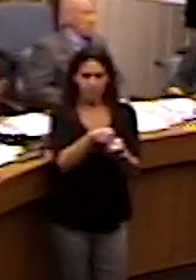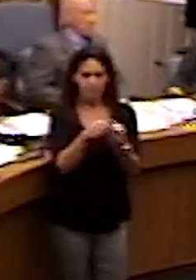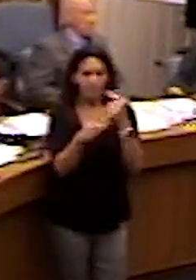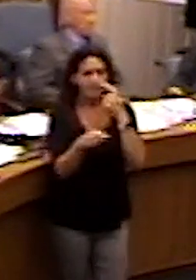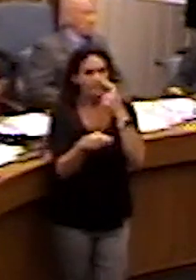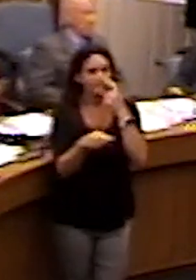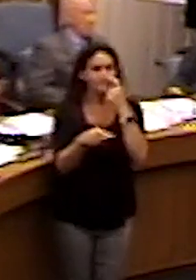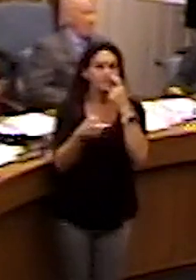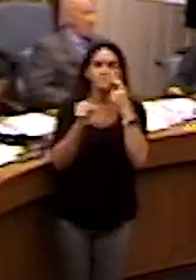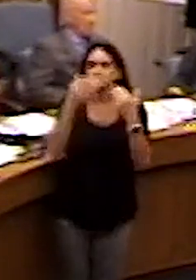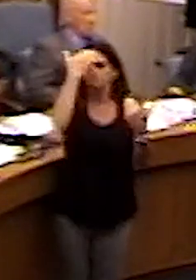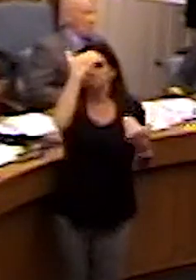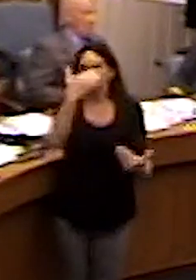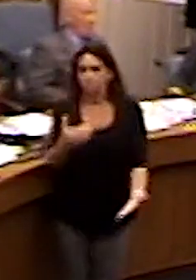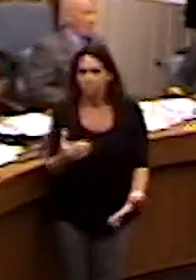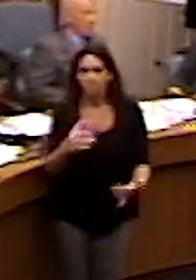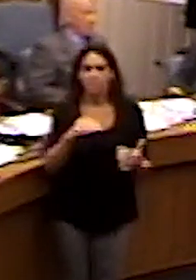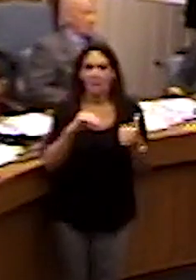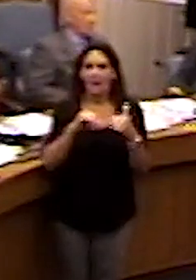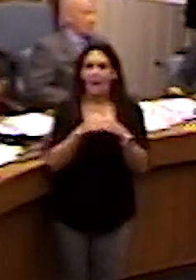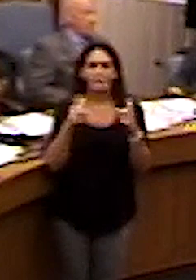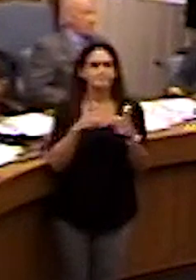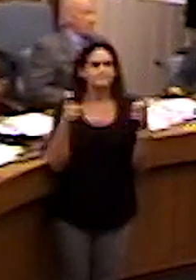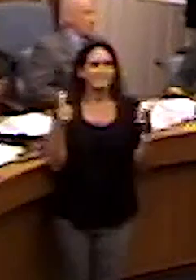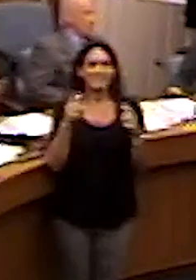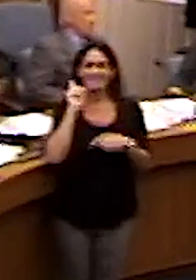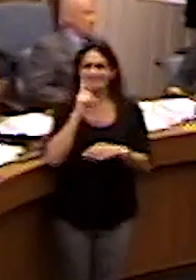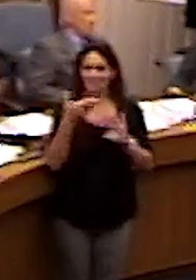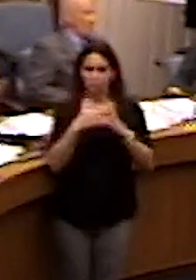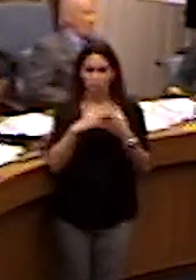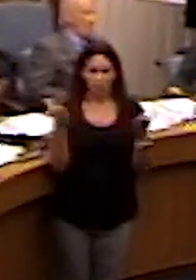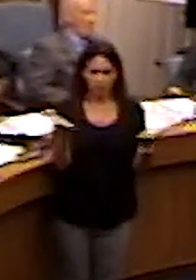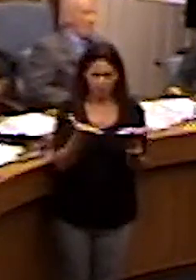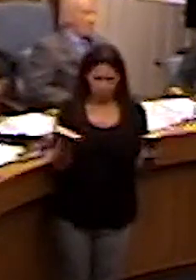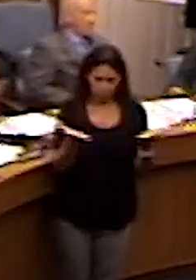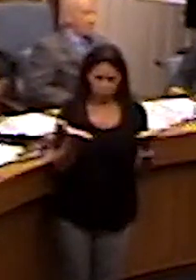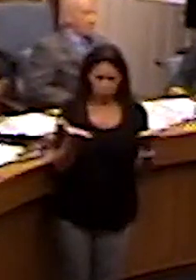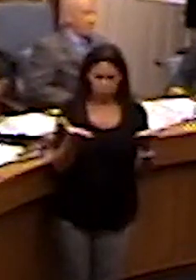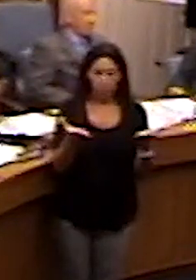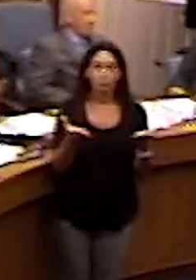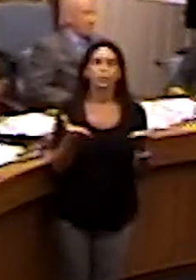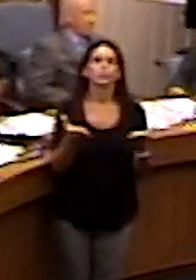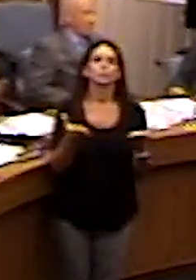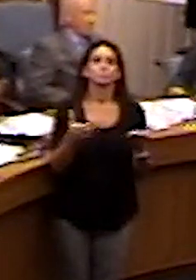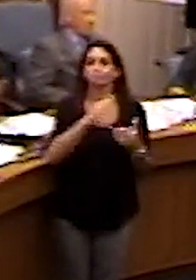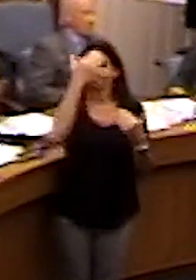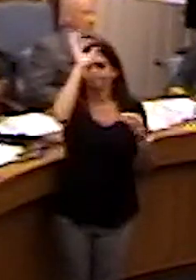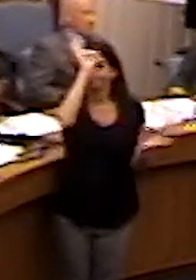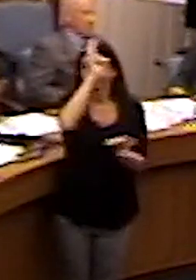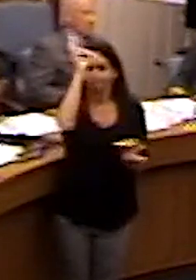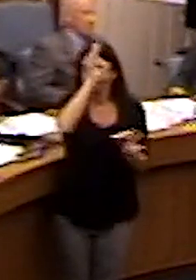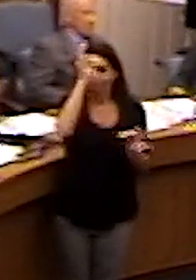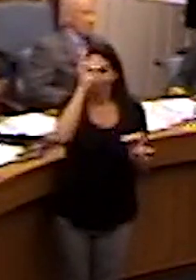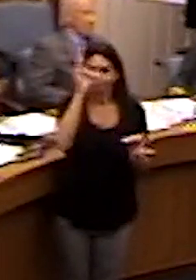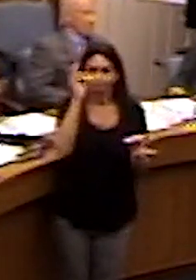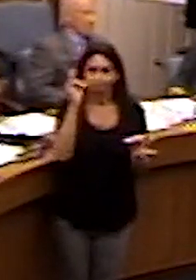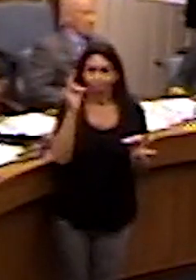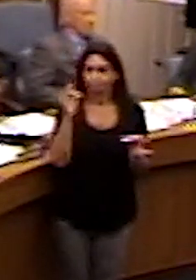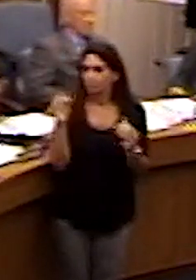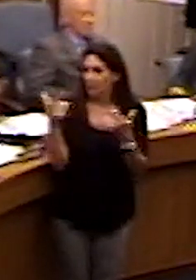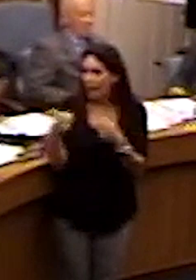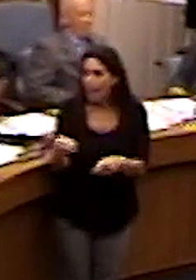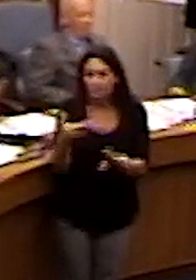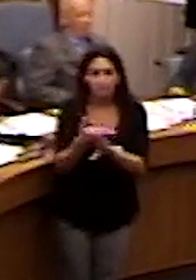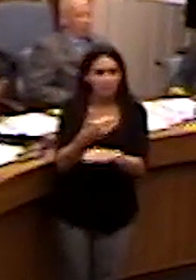I don't know how large the deaf community is here in Egg Harbor Township. I have no idea what incidents came